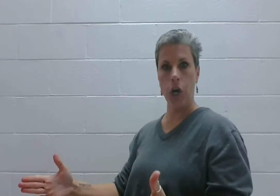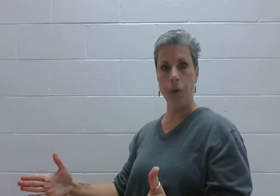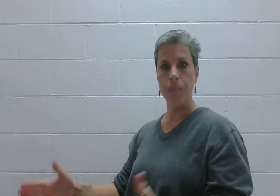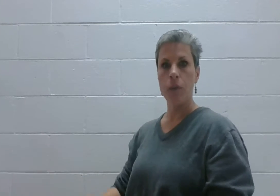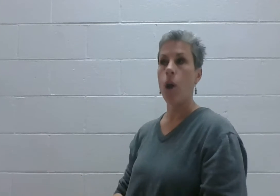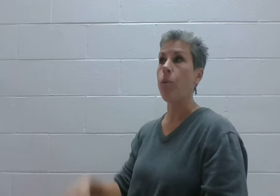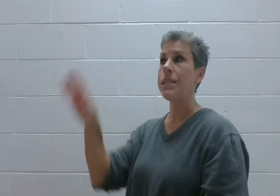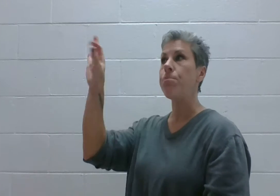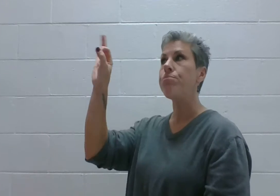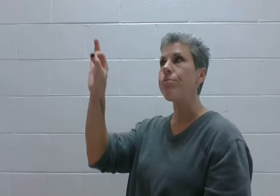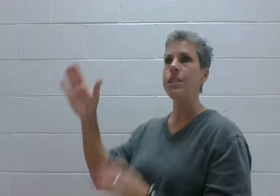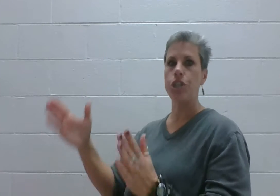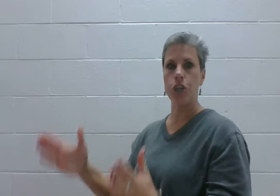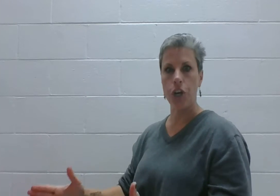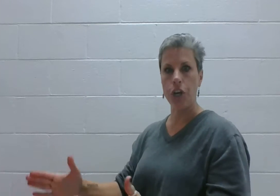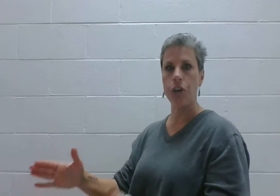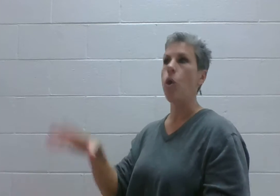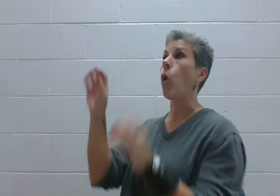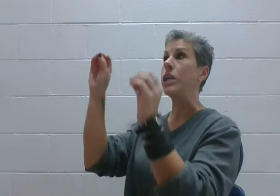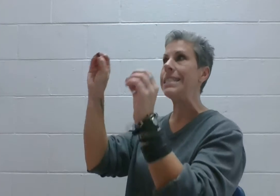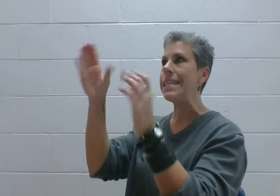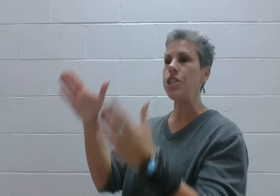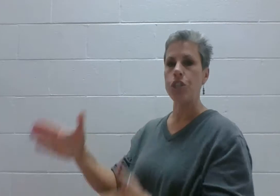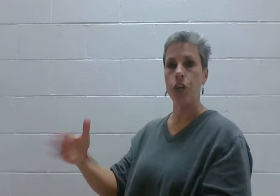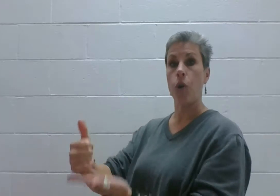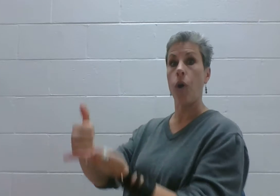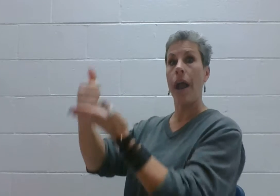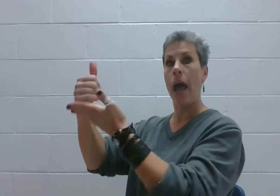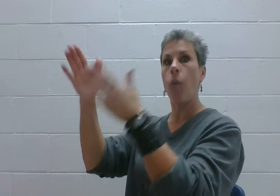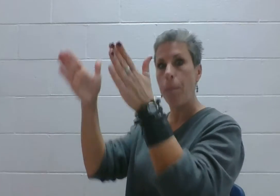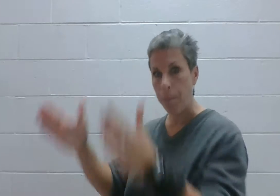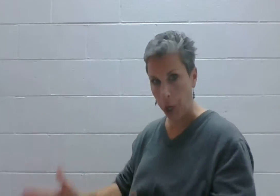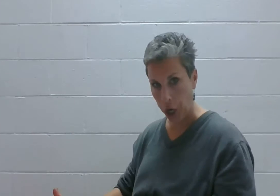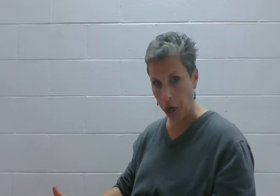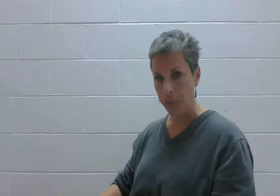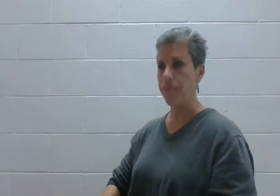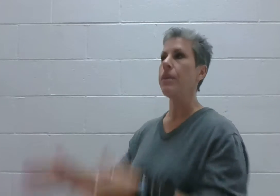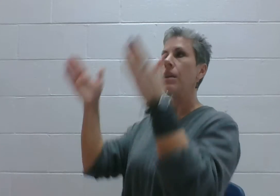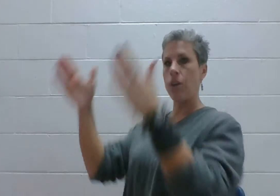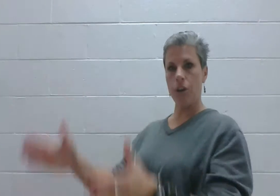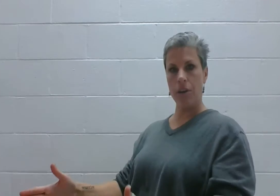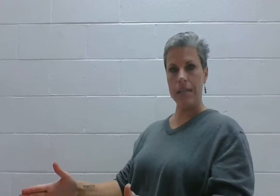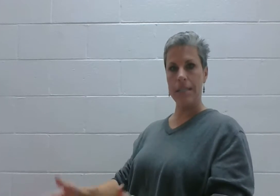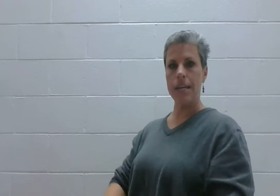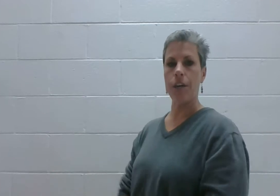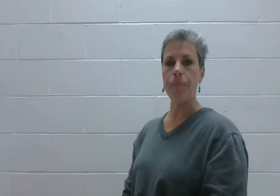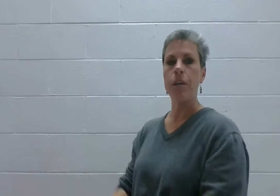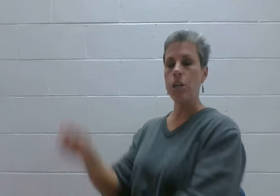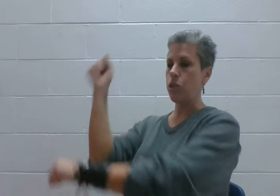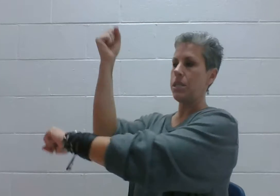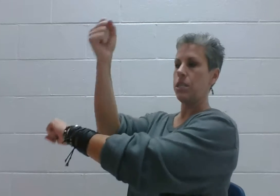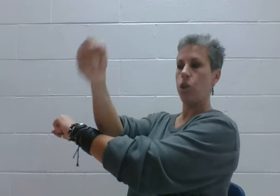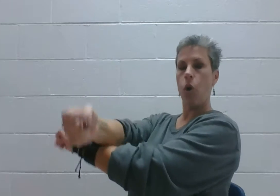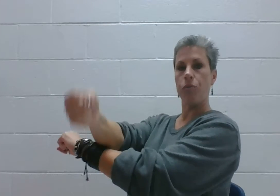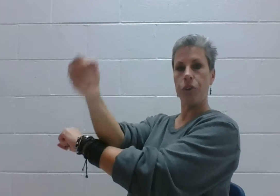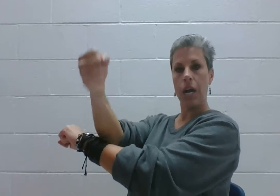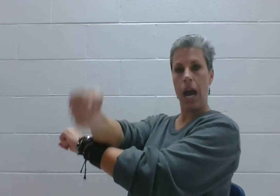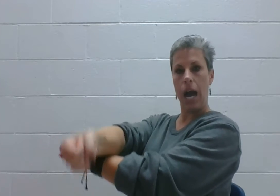or we say preacher, or teacher, or helper. Is here. So this is